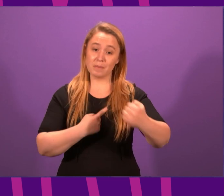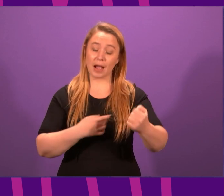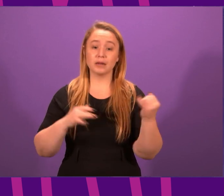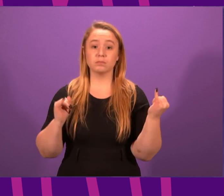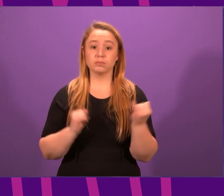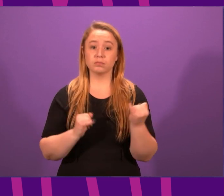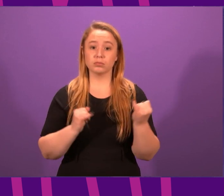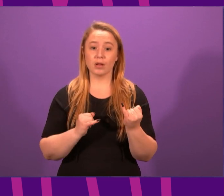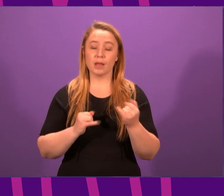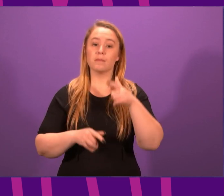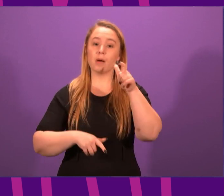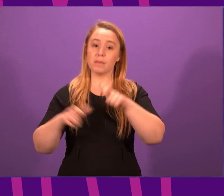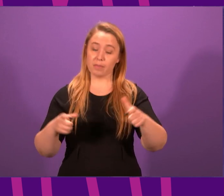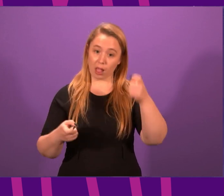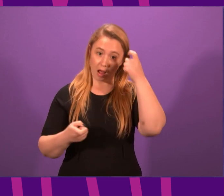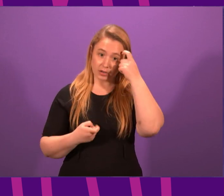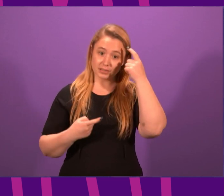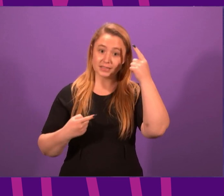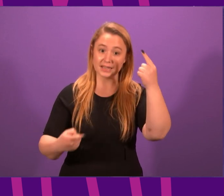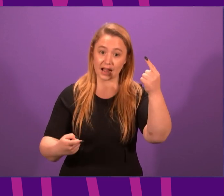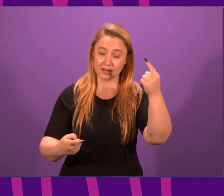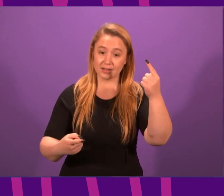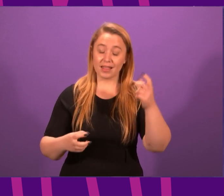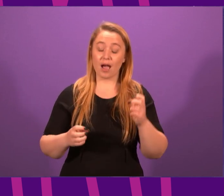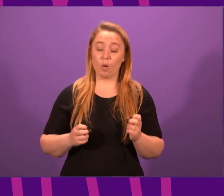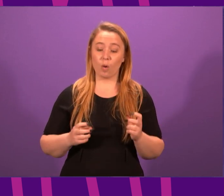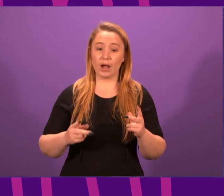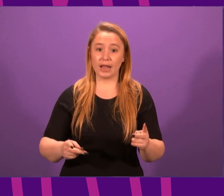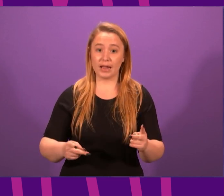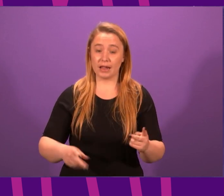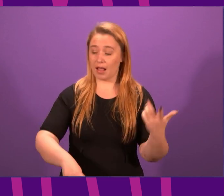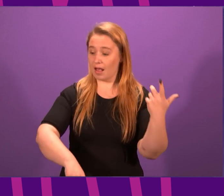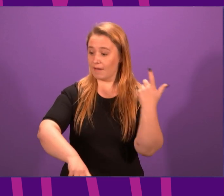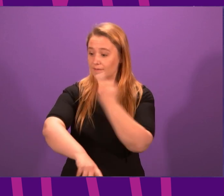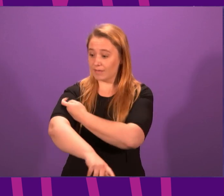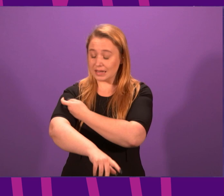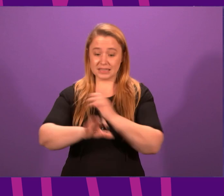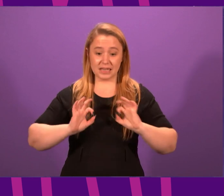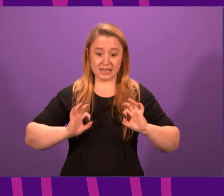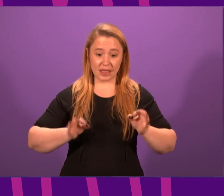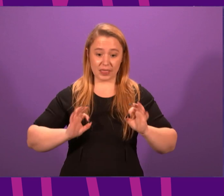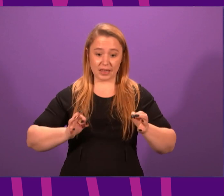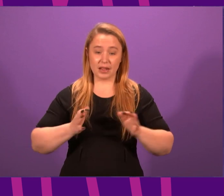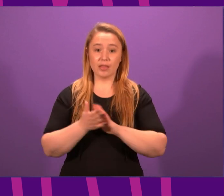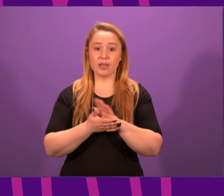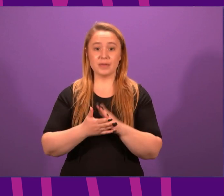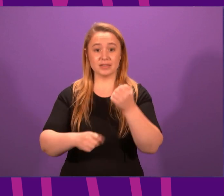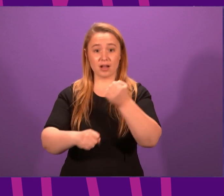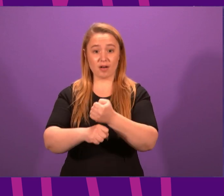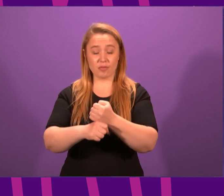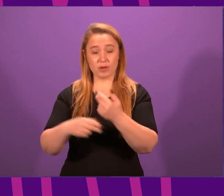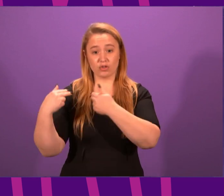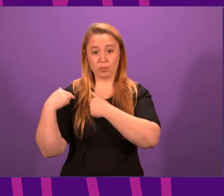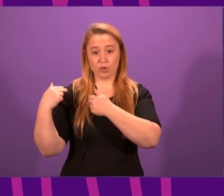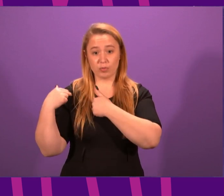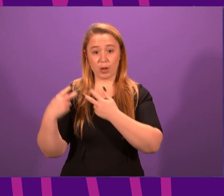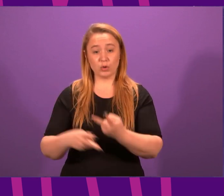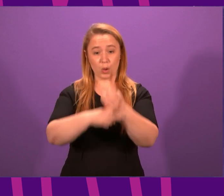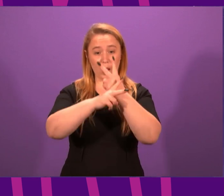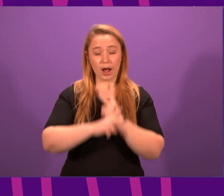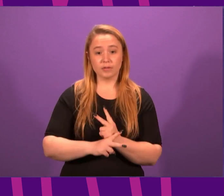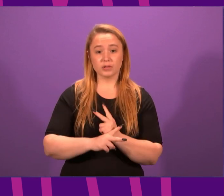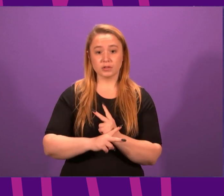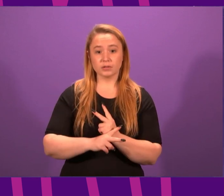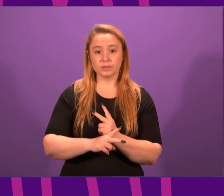they were buying time. Without a vaccine, normal life hinges on the government keeping their side of the deal. And that's why it was